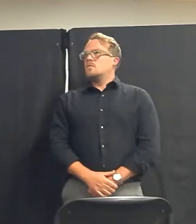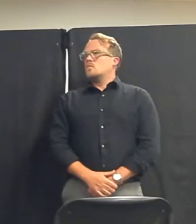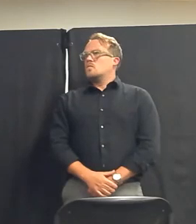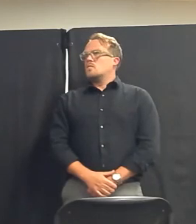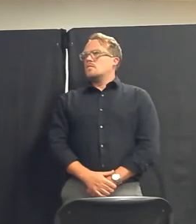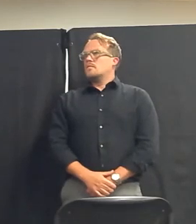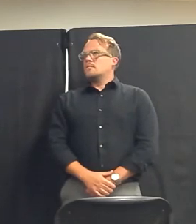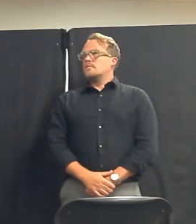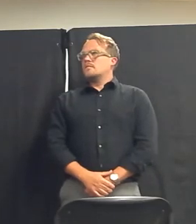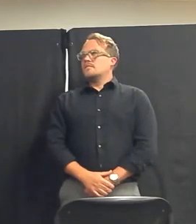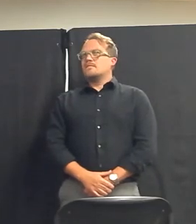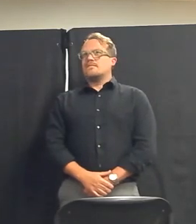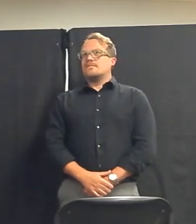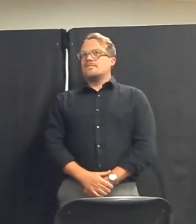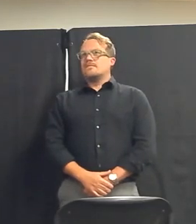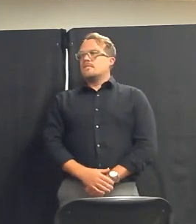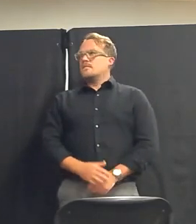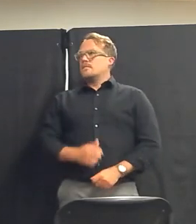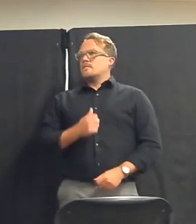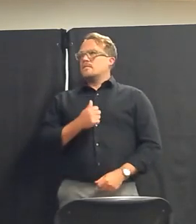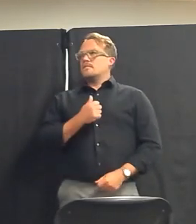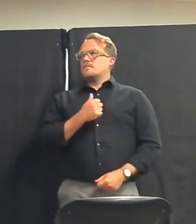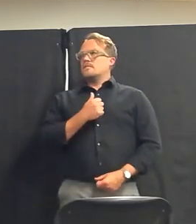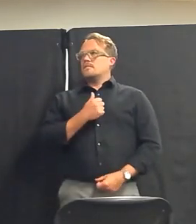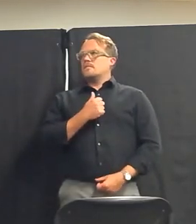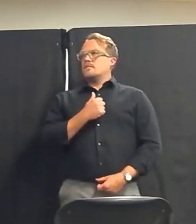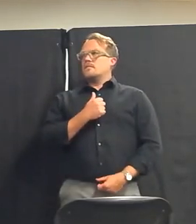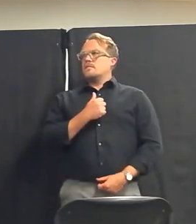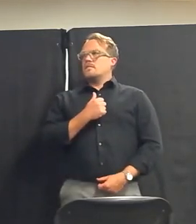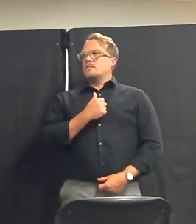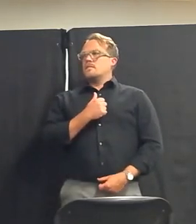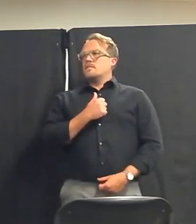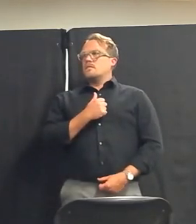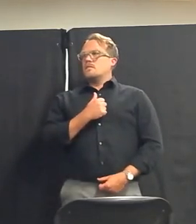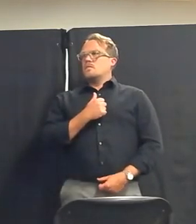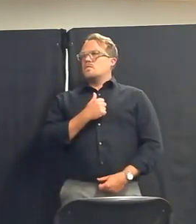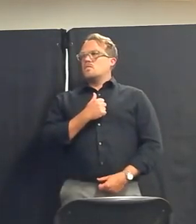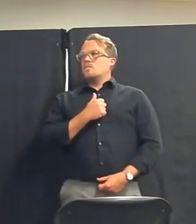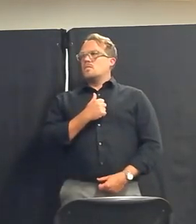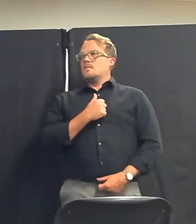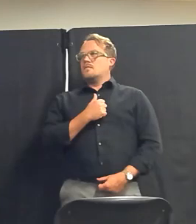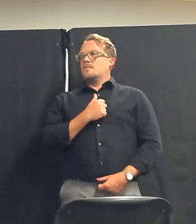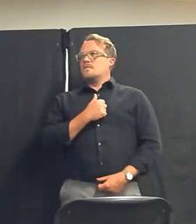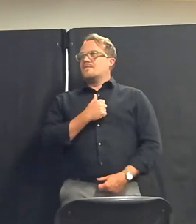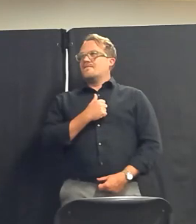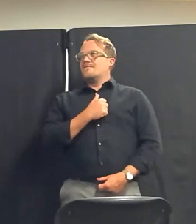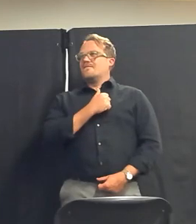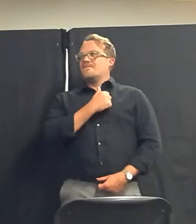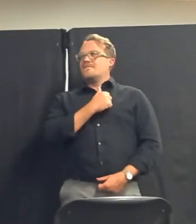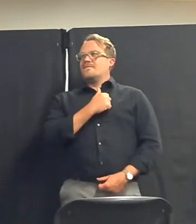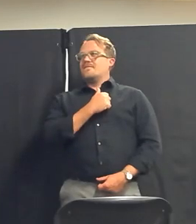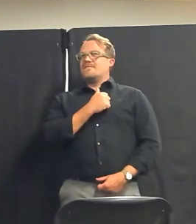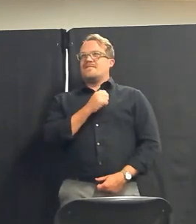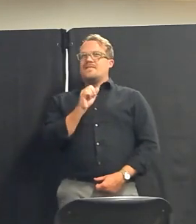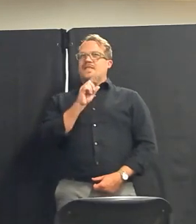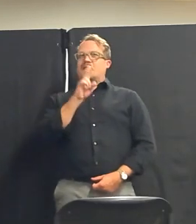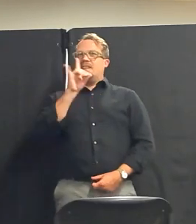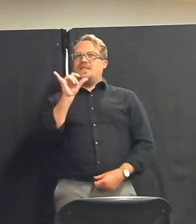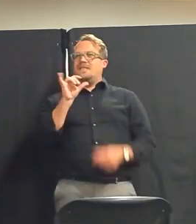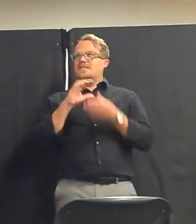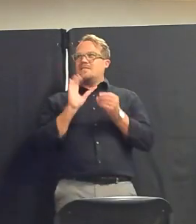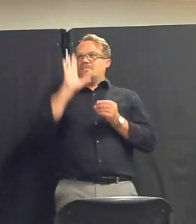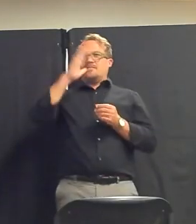Okay, I'm back. Andy's saying it's my fault. Thank you.